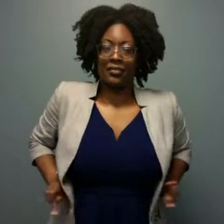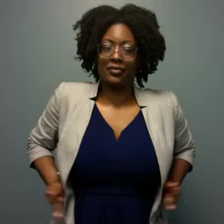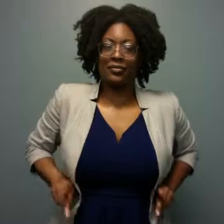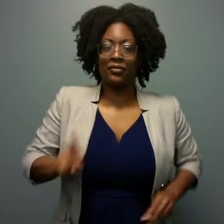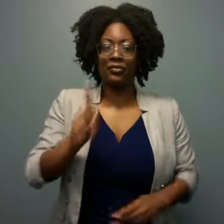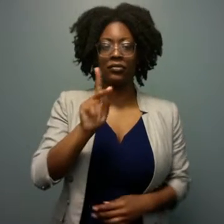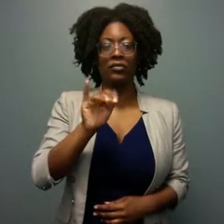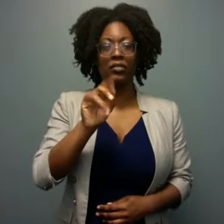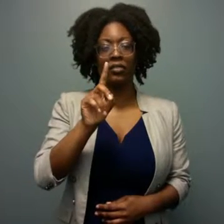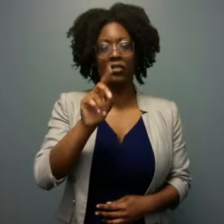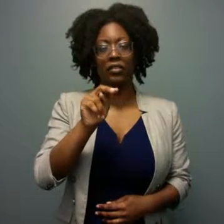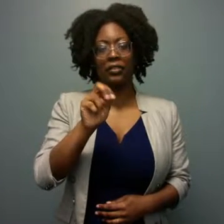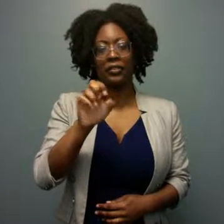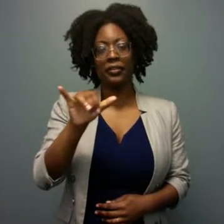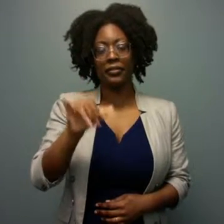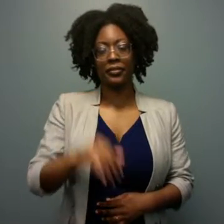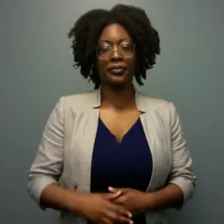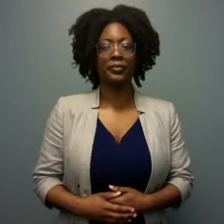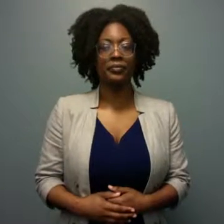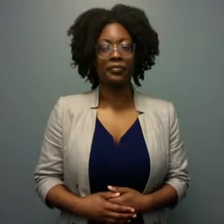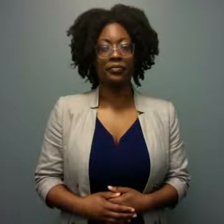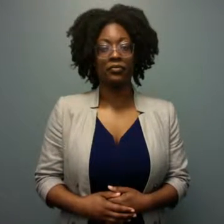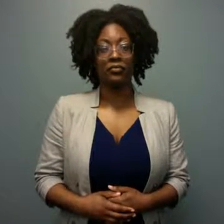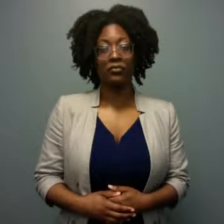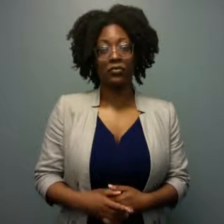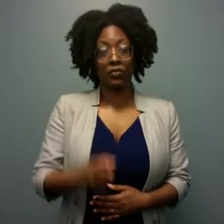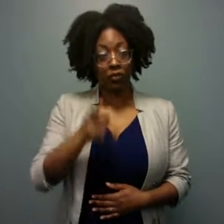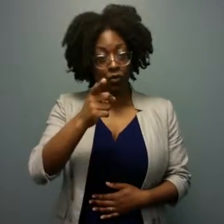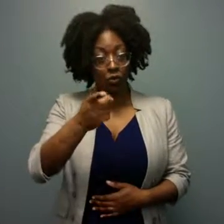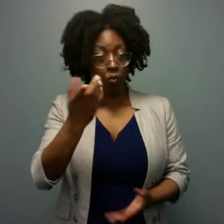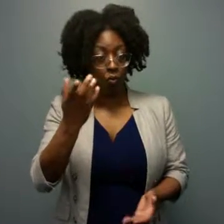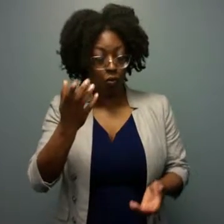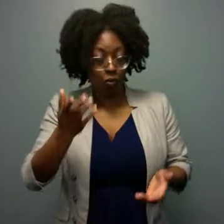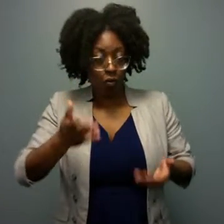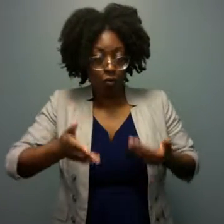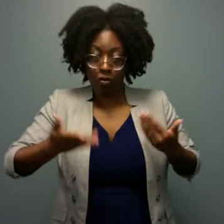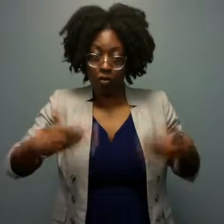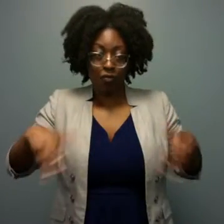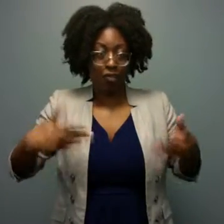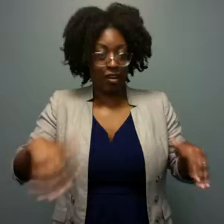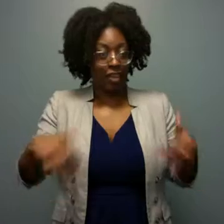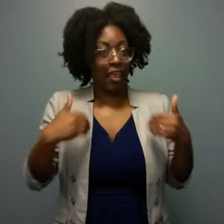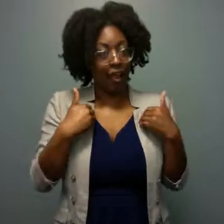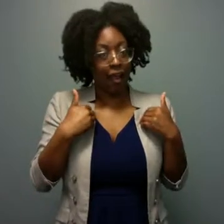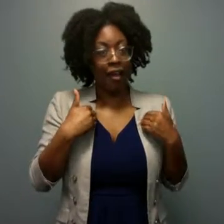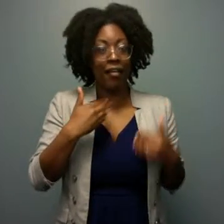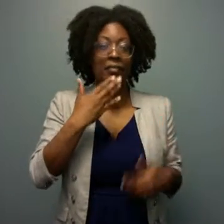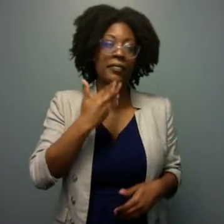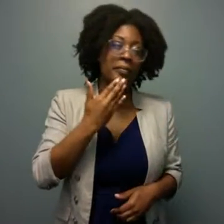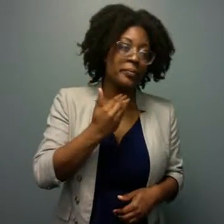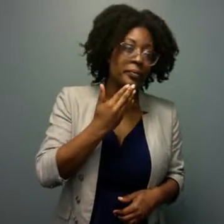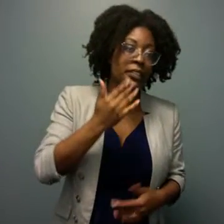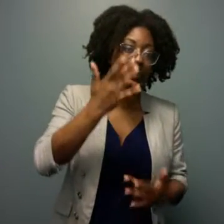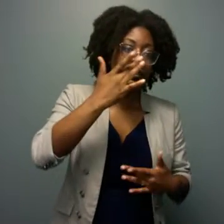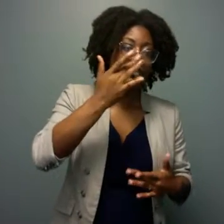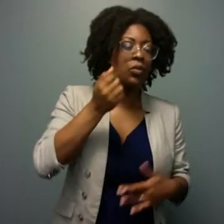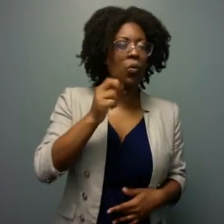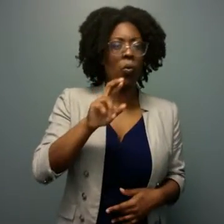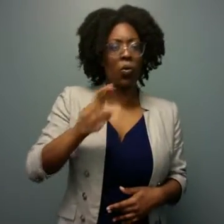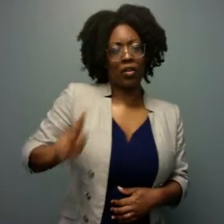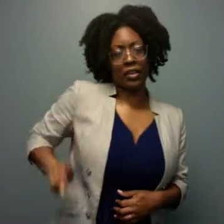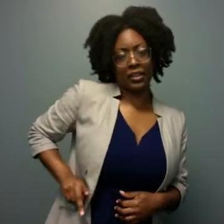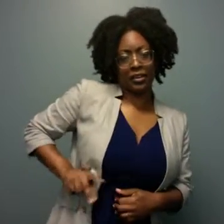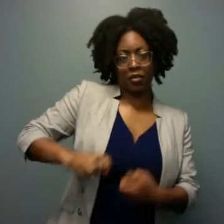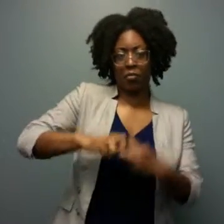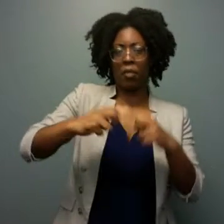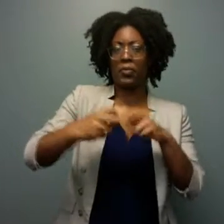kidney function, this risk is increased in patients who already have reduced kidney function and diabetes. Finally, the procedure carries a very